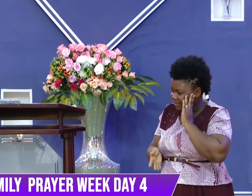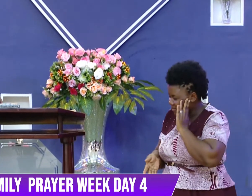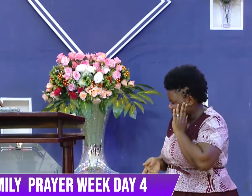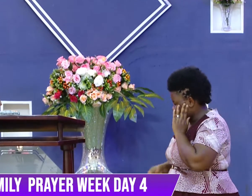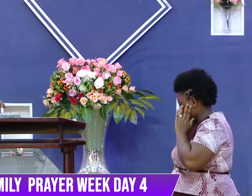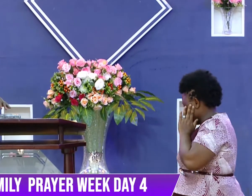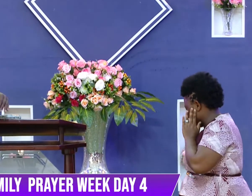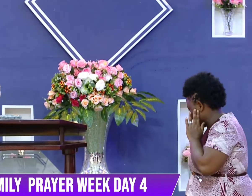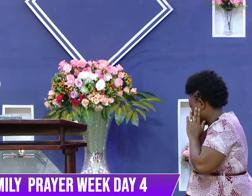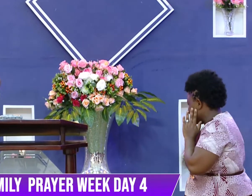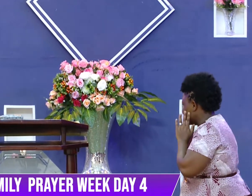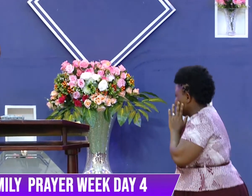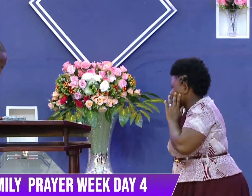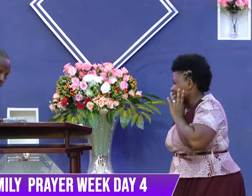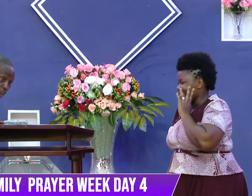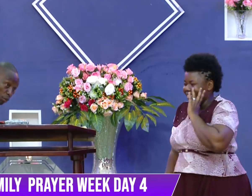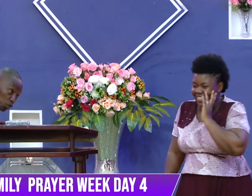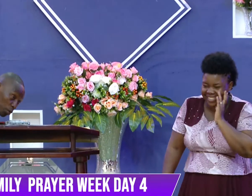I sleep at the